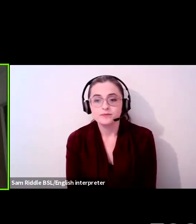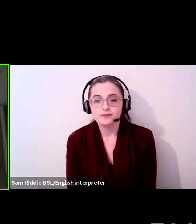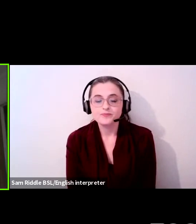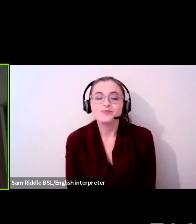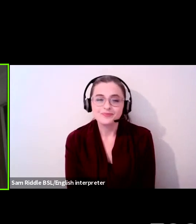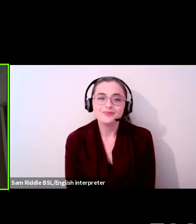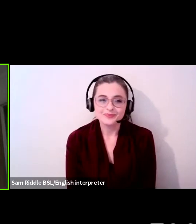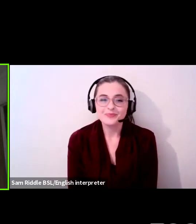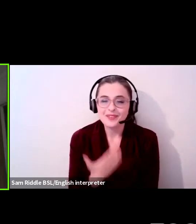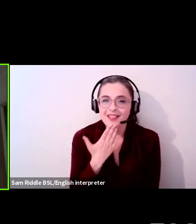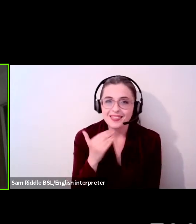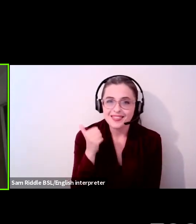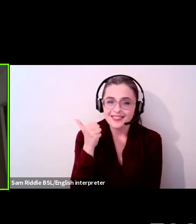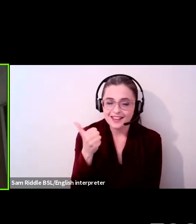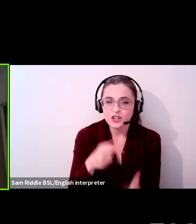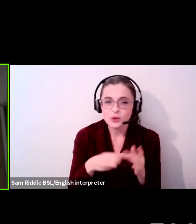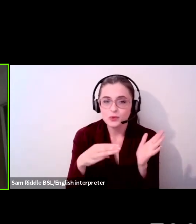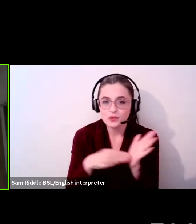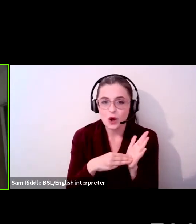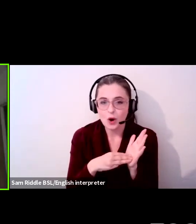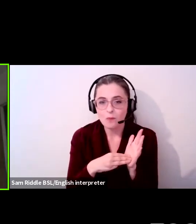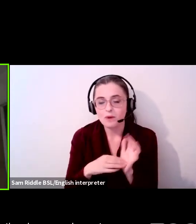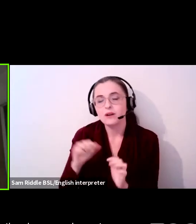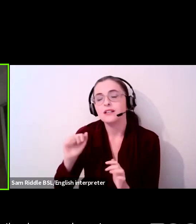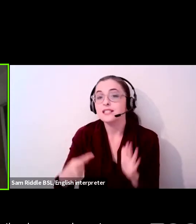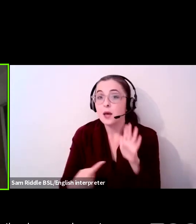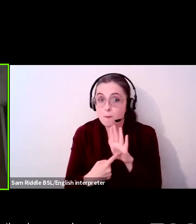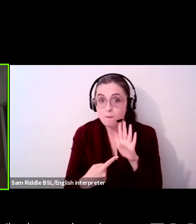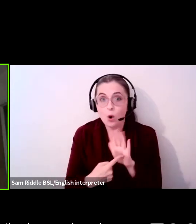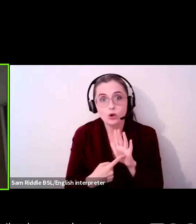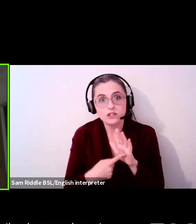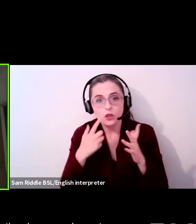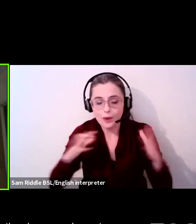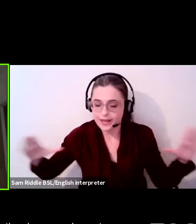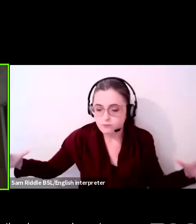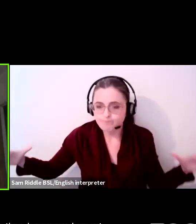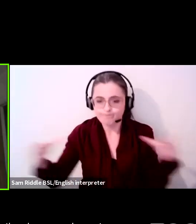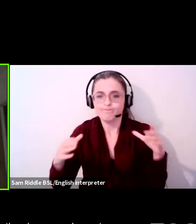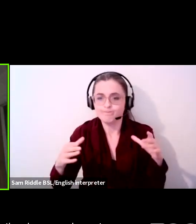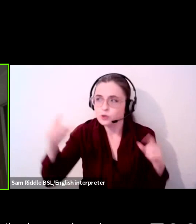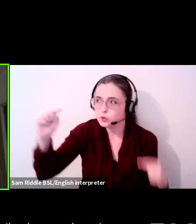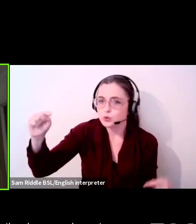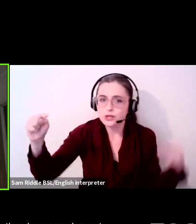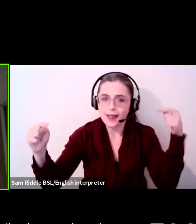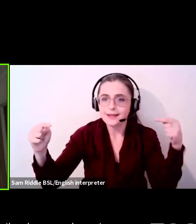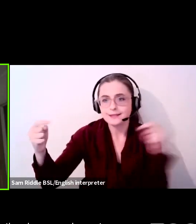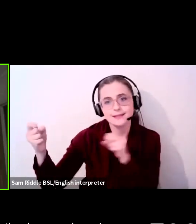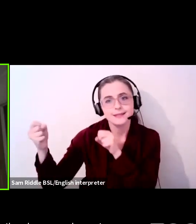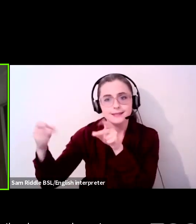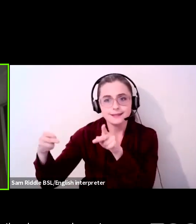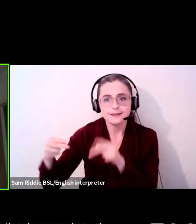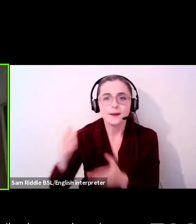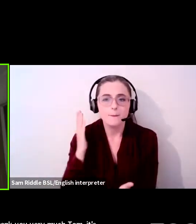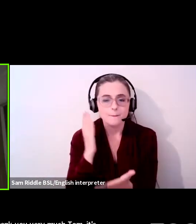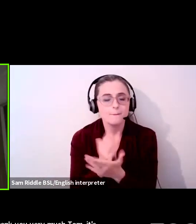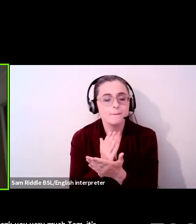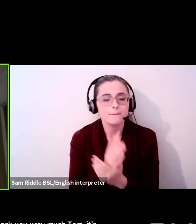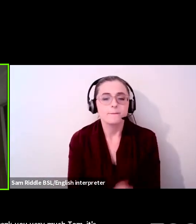Thanks very, very much, Tom. And yeah, it's absolutely important that we come together and challenge this system. There